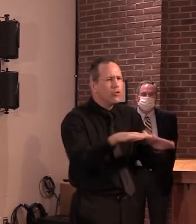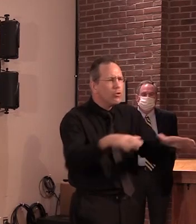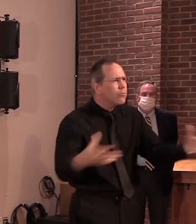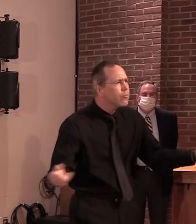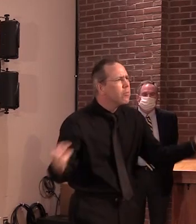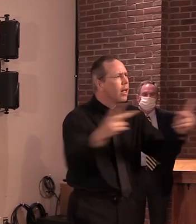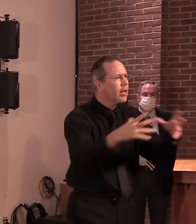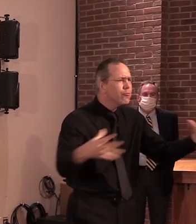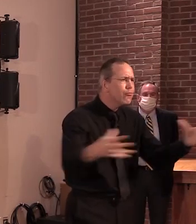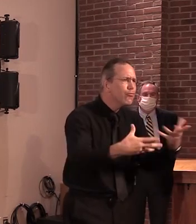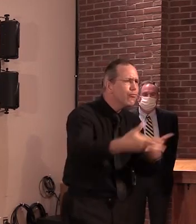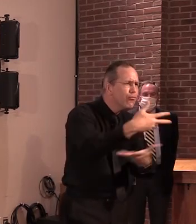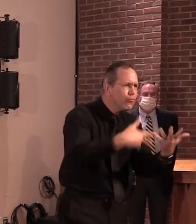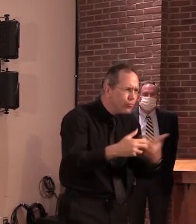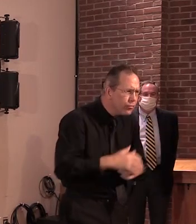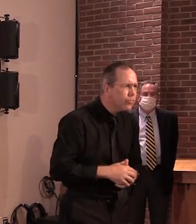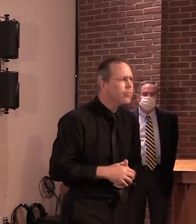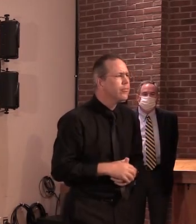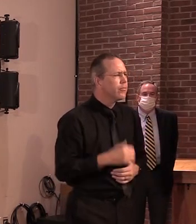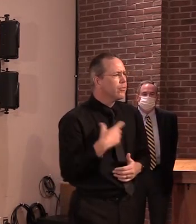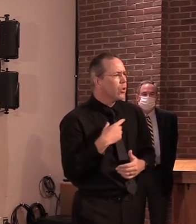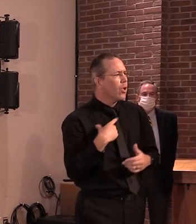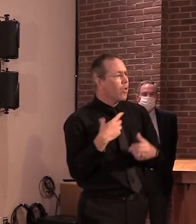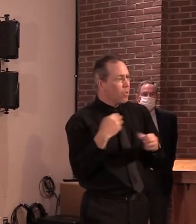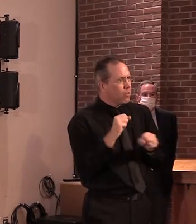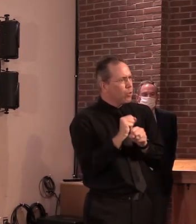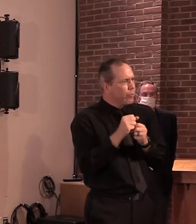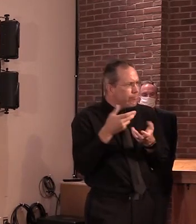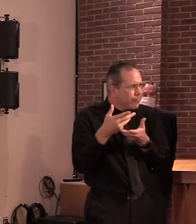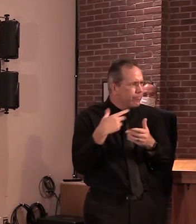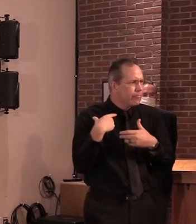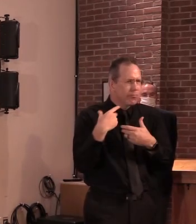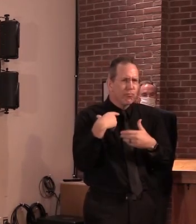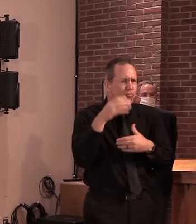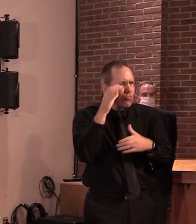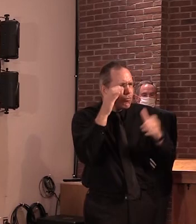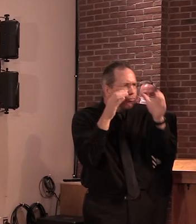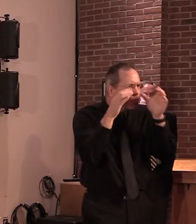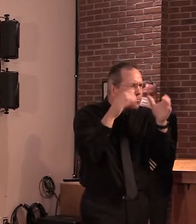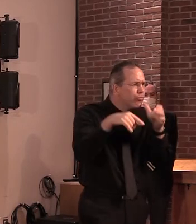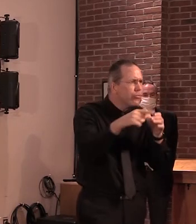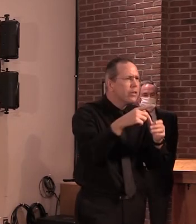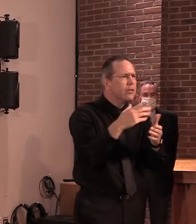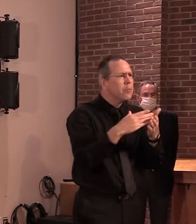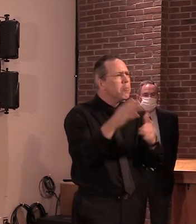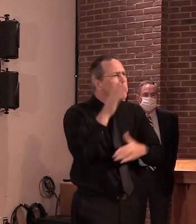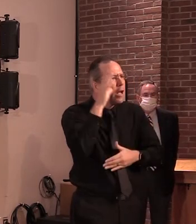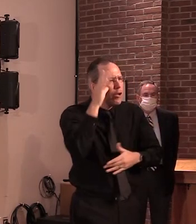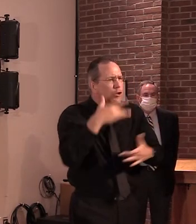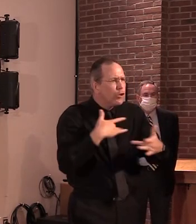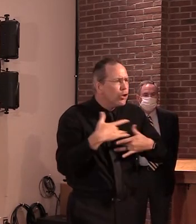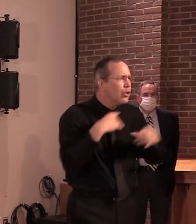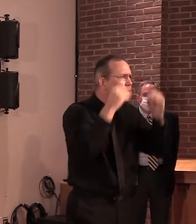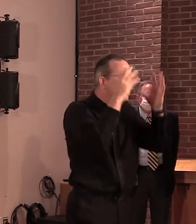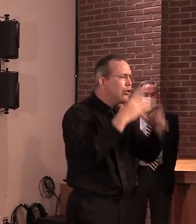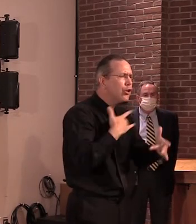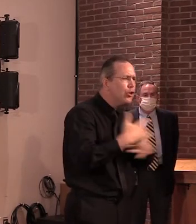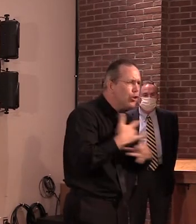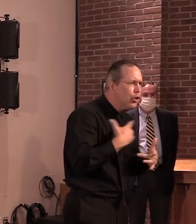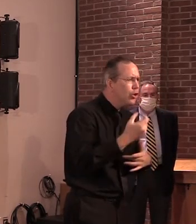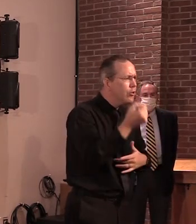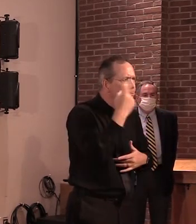and understand your concerns. Over the past months, we've been learning from education leaders, school